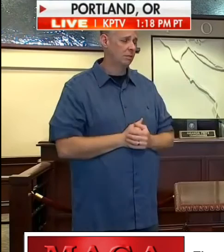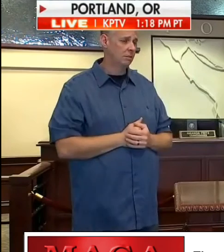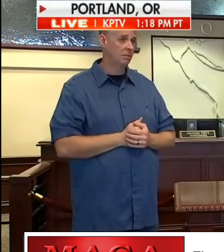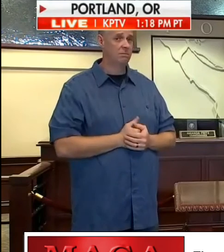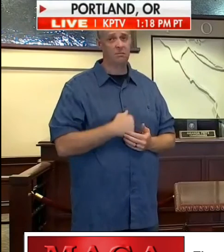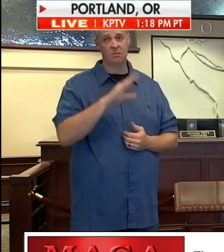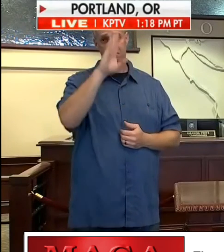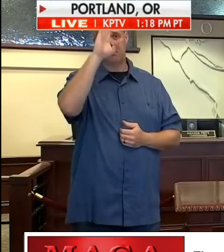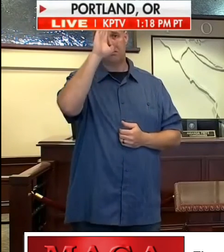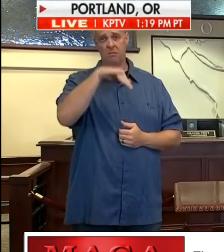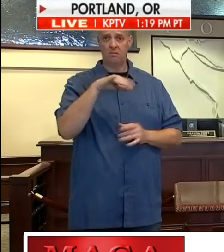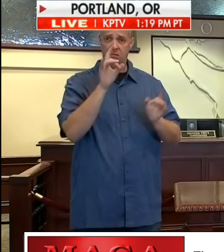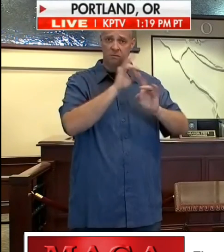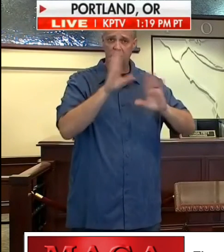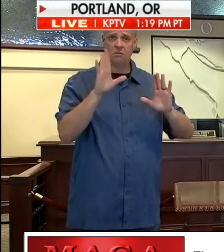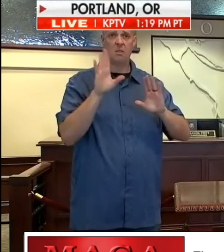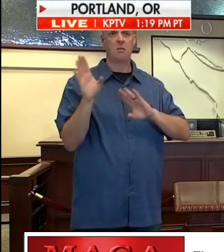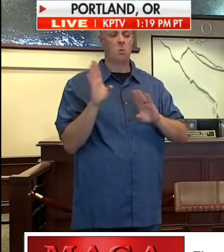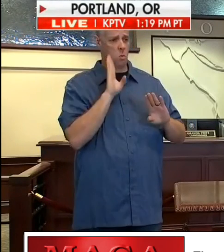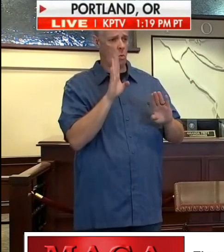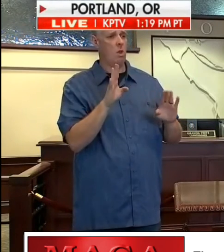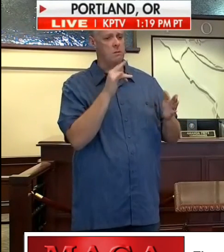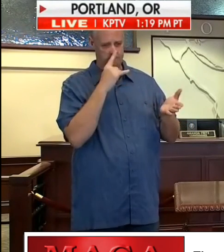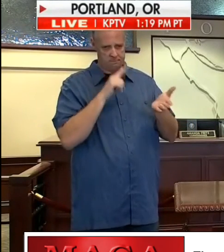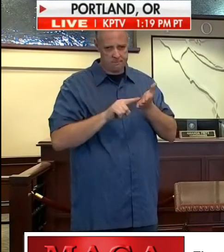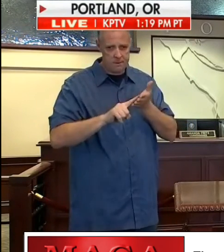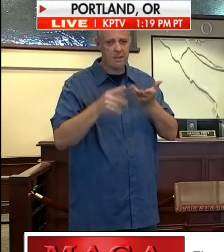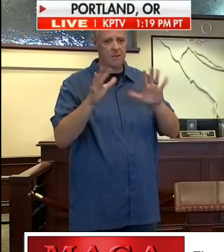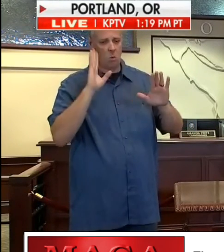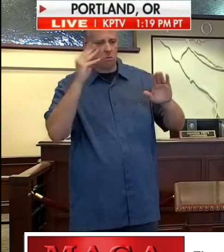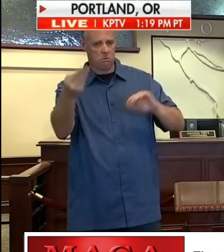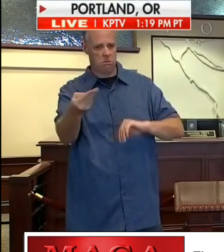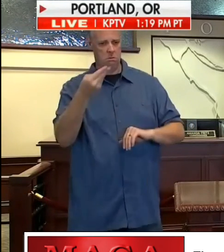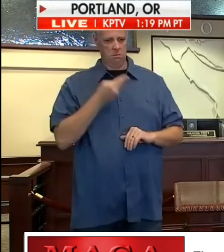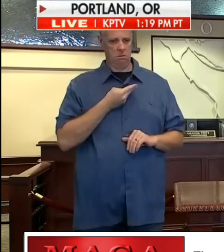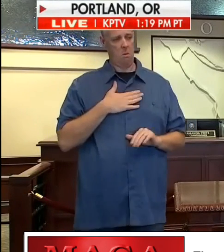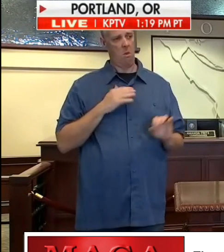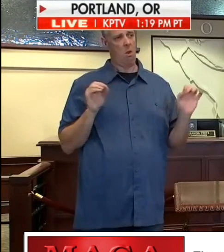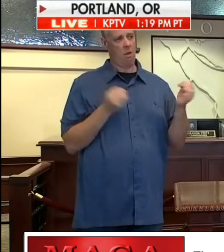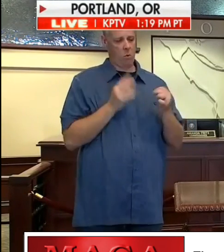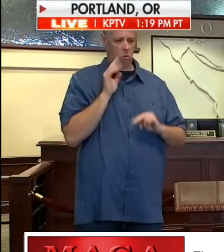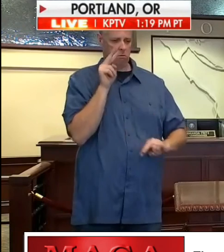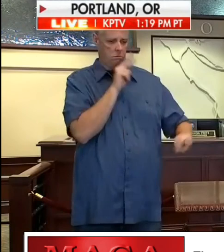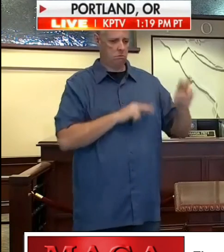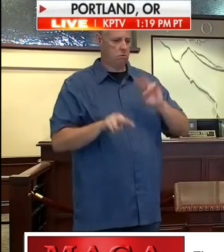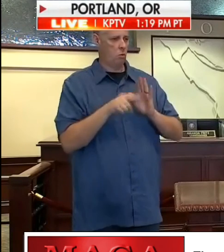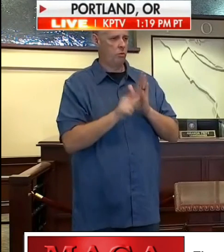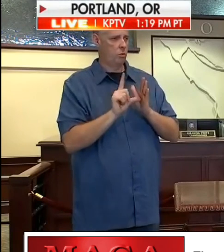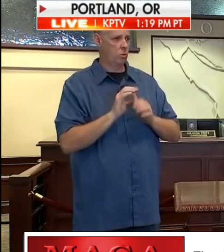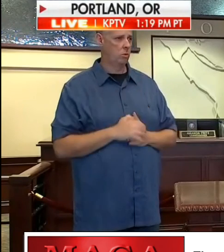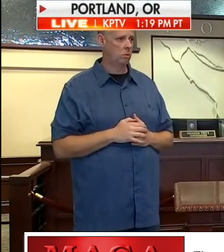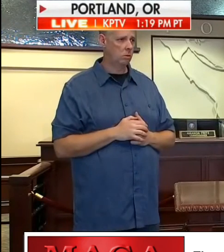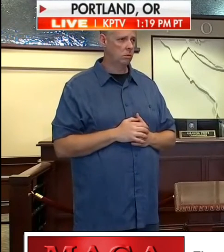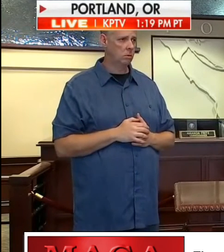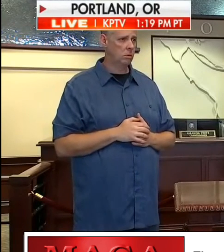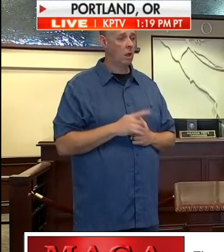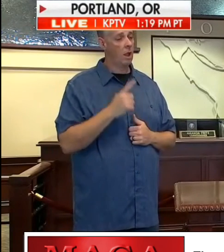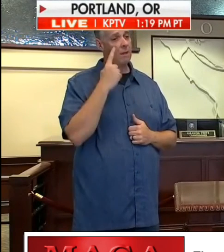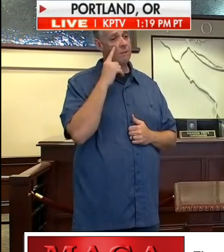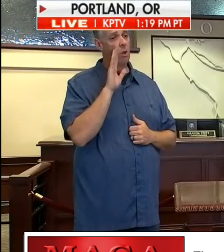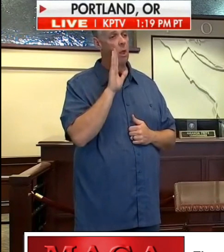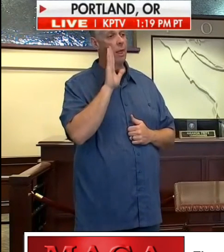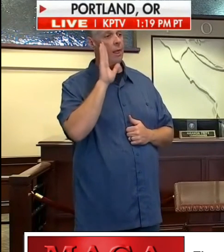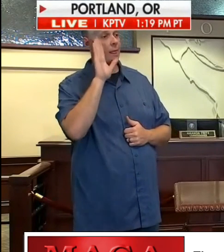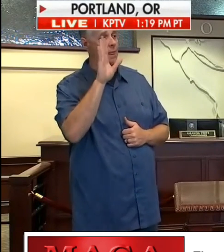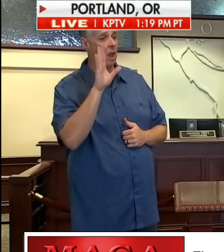expect that the cases of violent acts will be investigated and then submitted to my office for review. We do not prosecute individuals based on